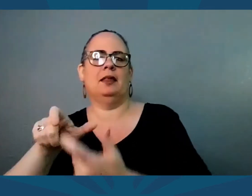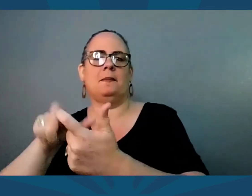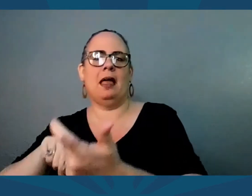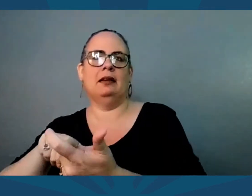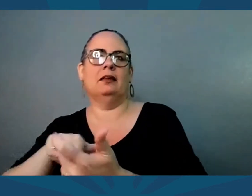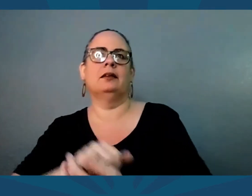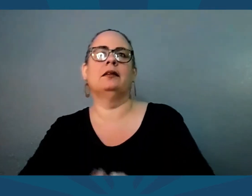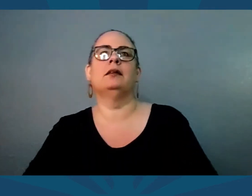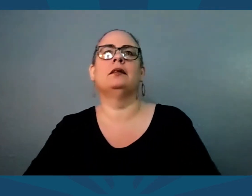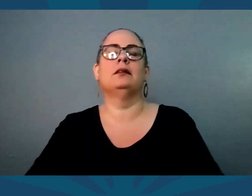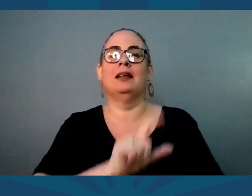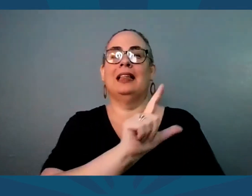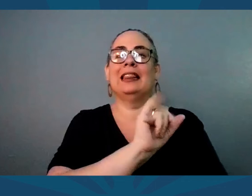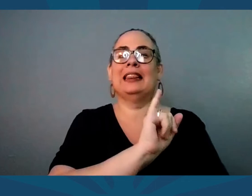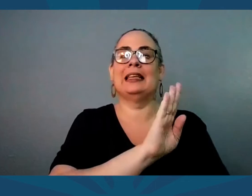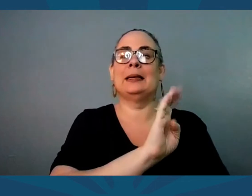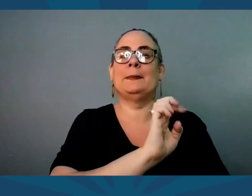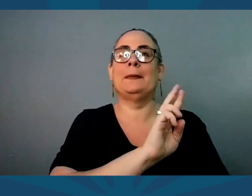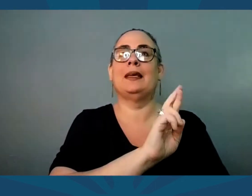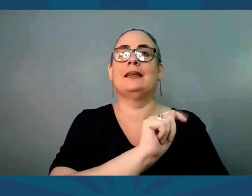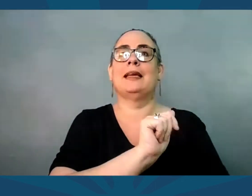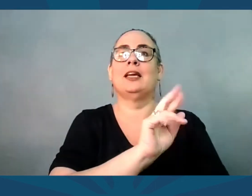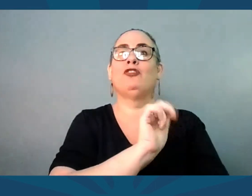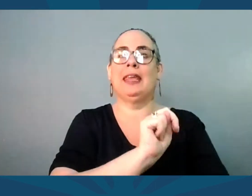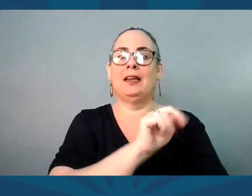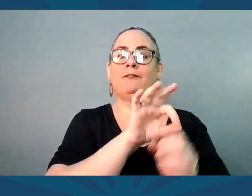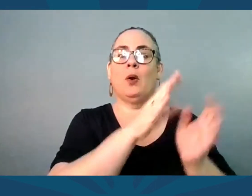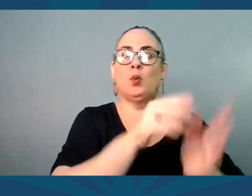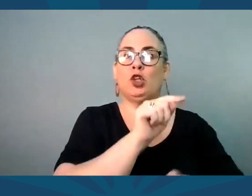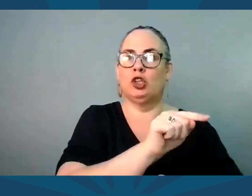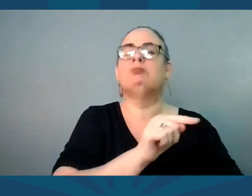Democratic voter, Democratic Party ballot.